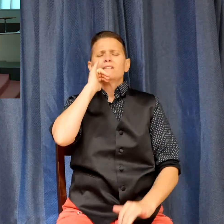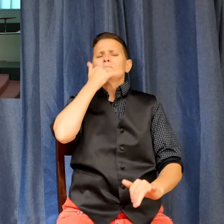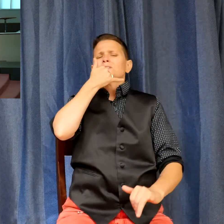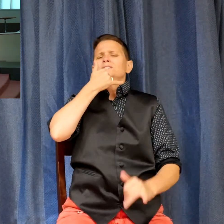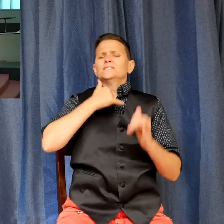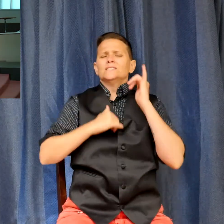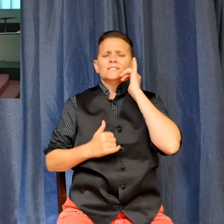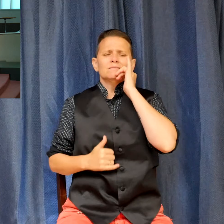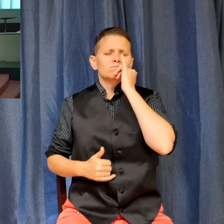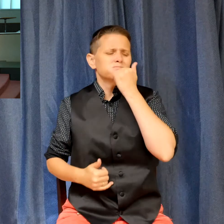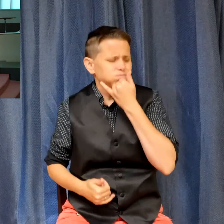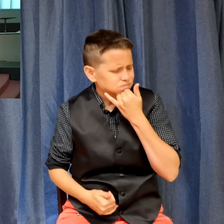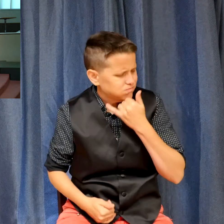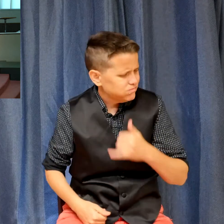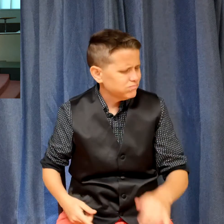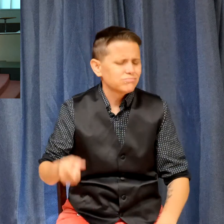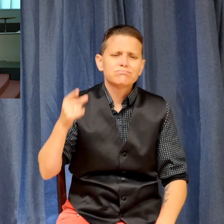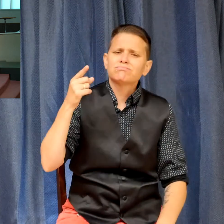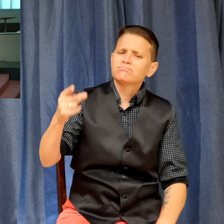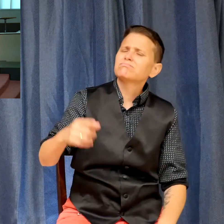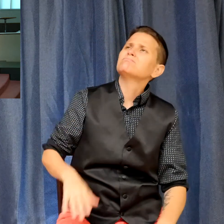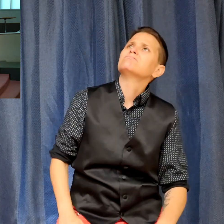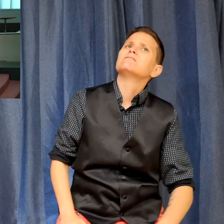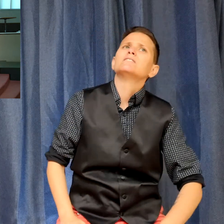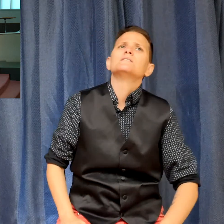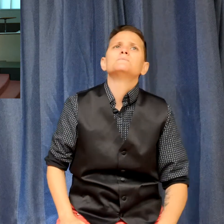I've done, oh,